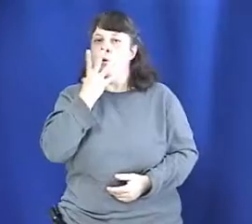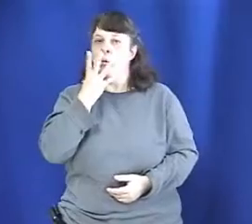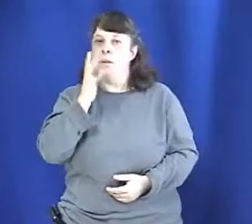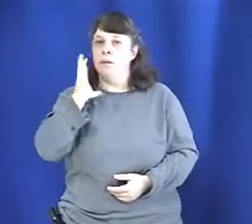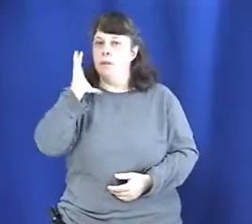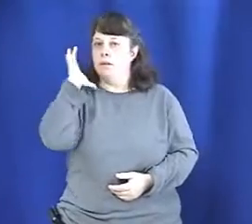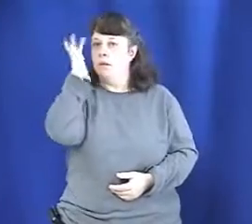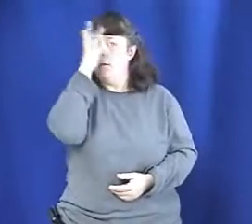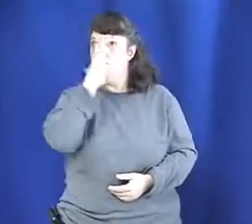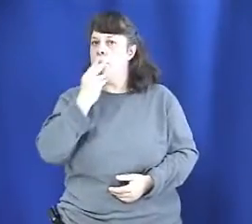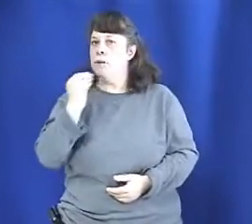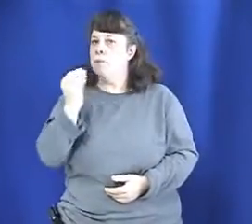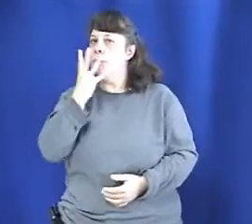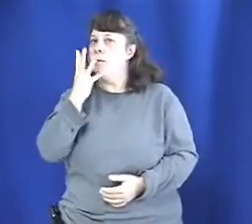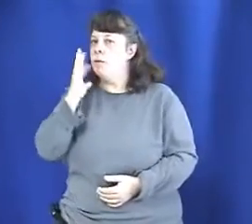Beautiful.